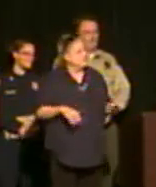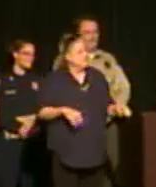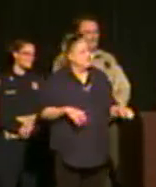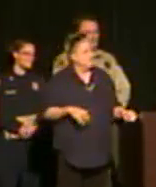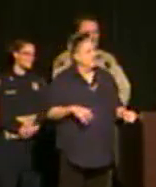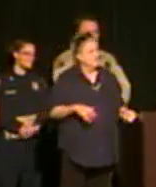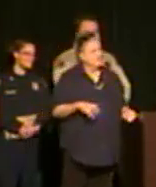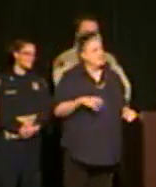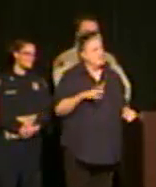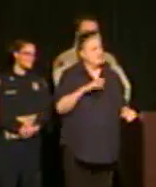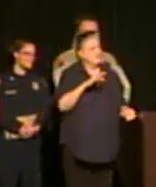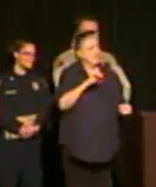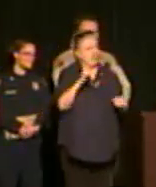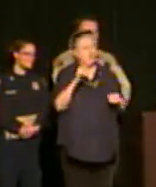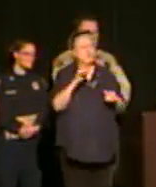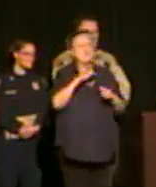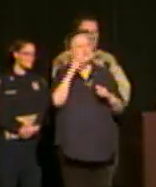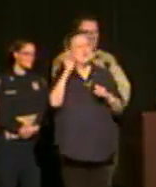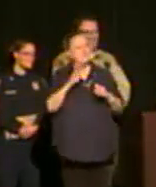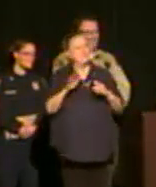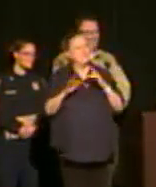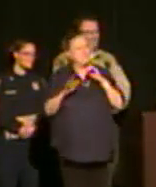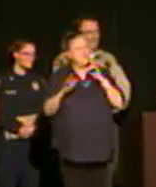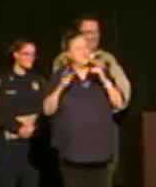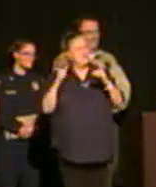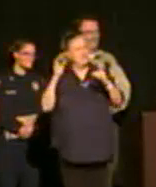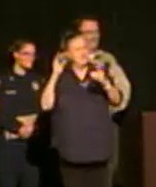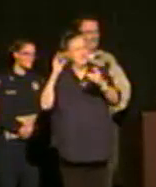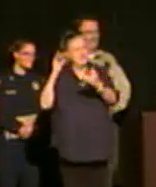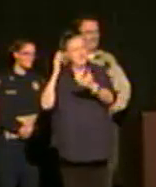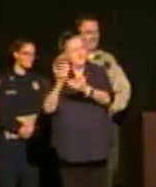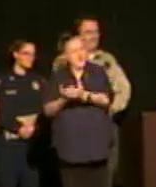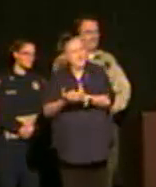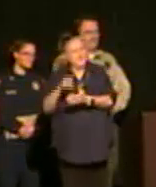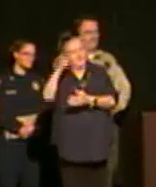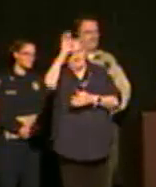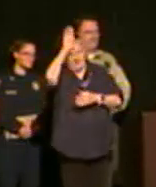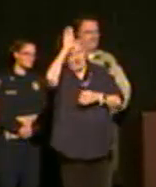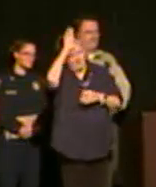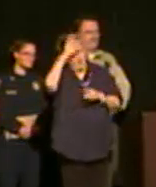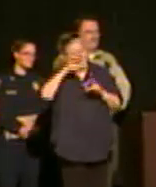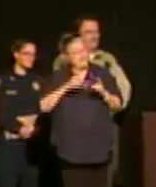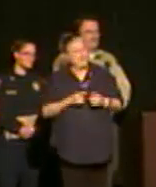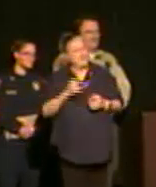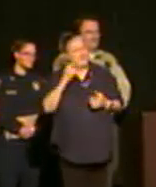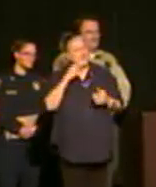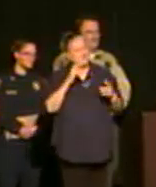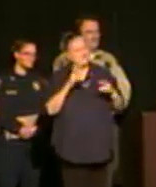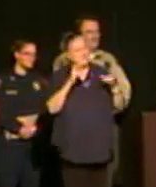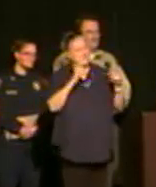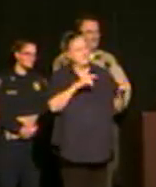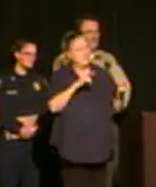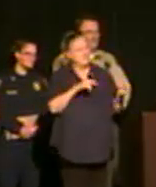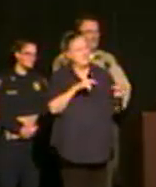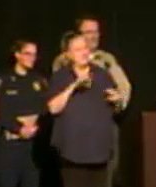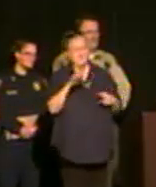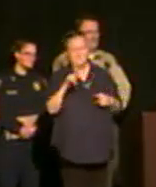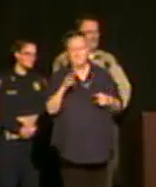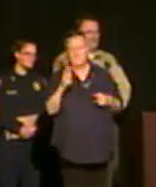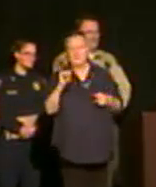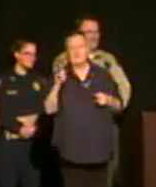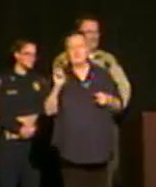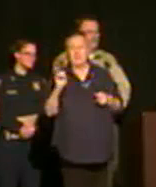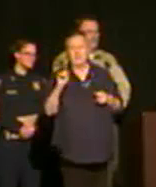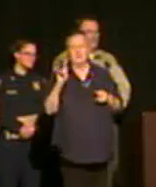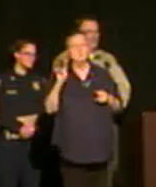the call never really got to the fire department. If anybody has been on that bike trail and has